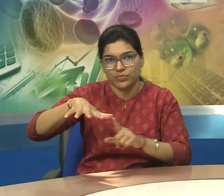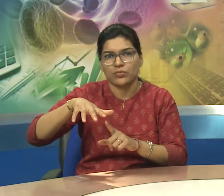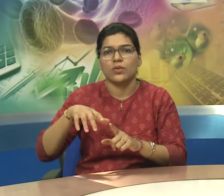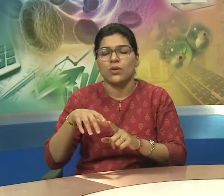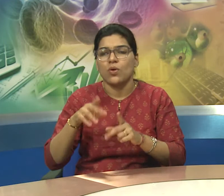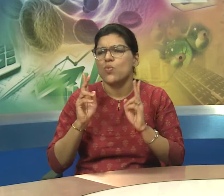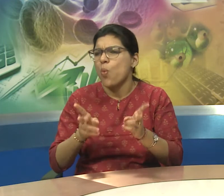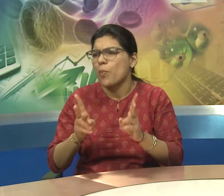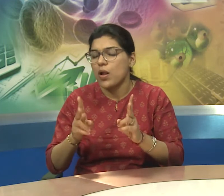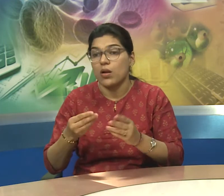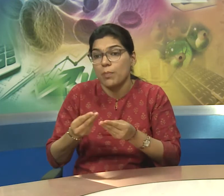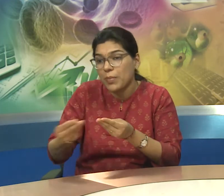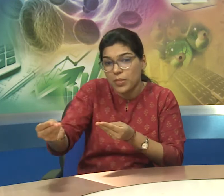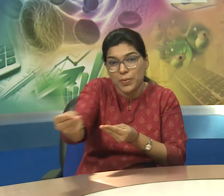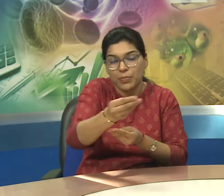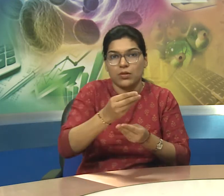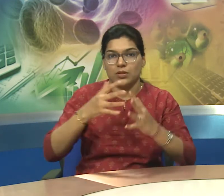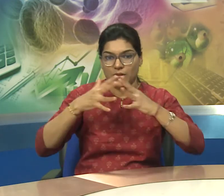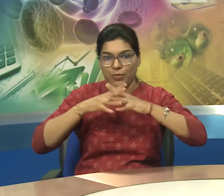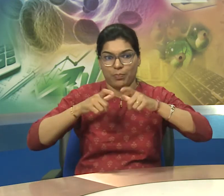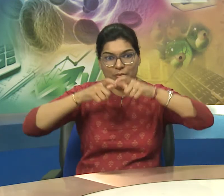producer or manufacturers.